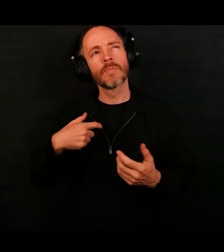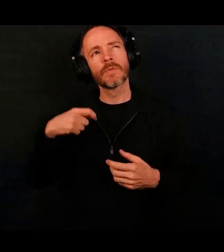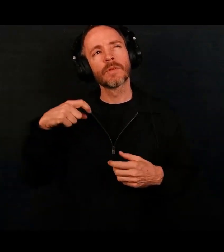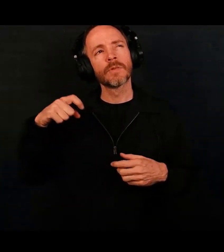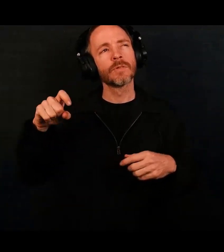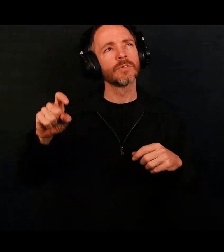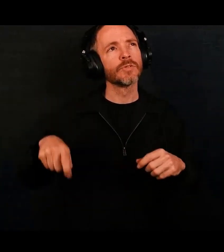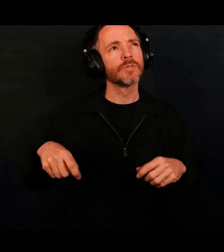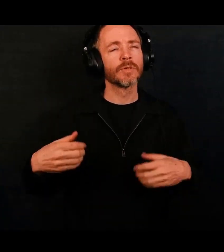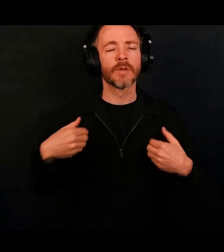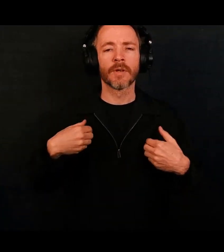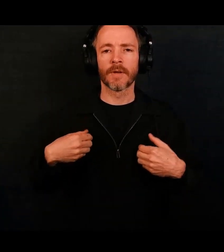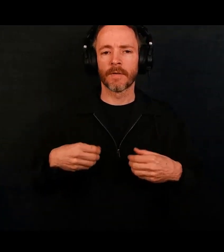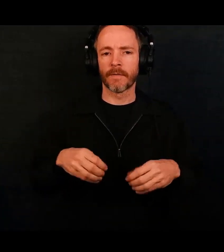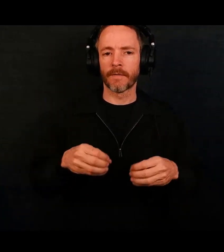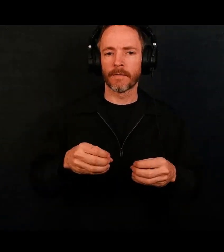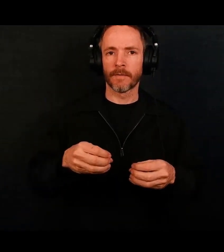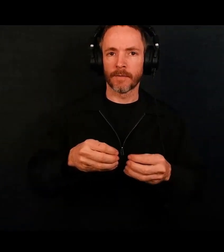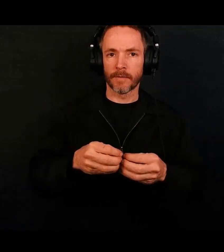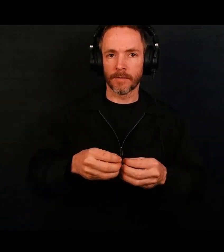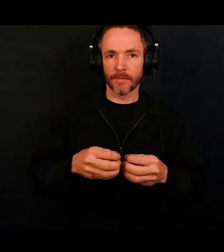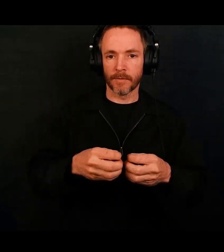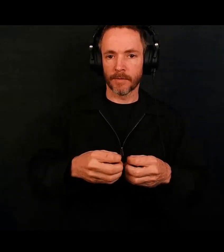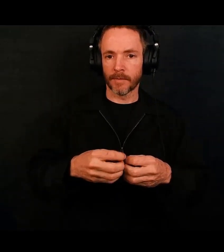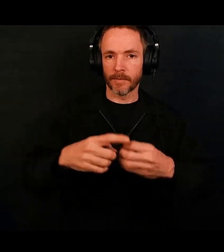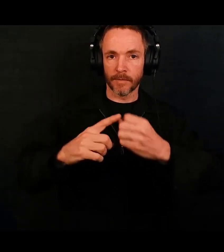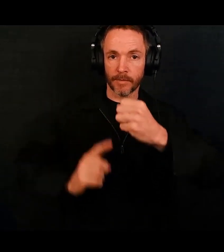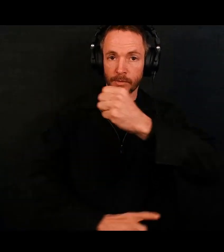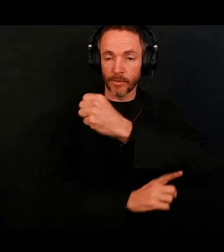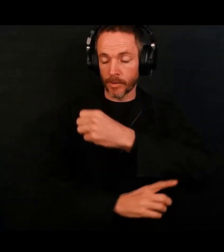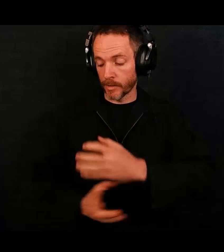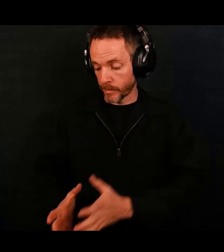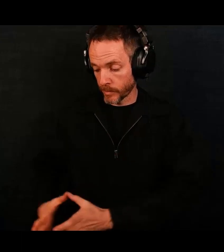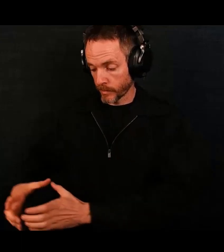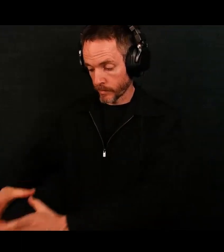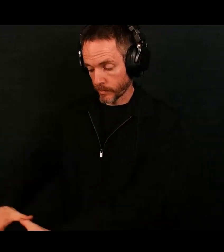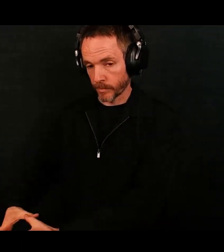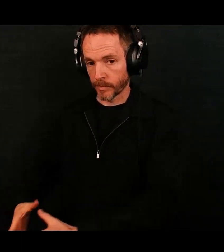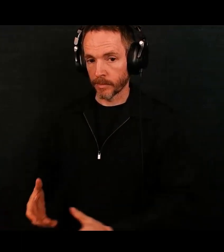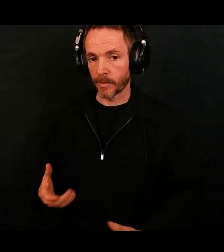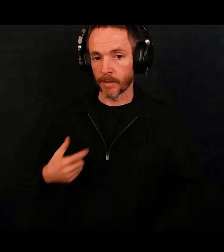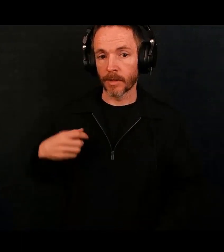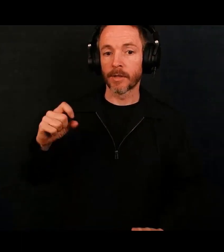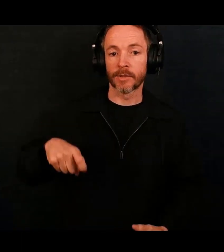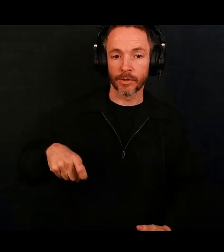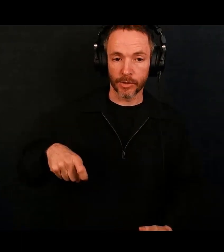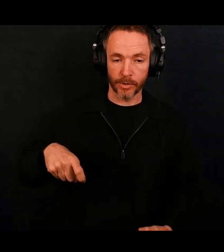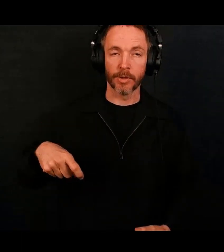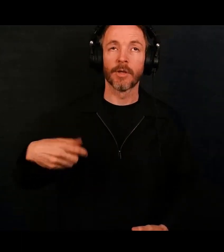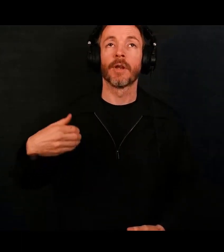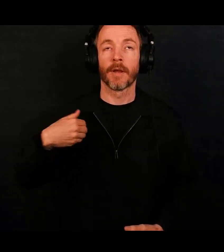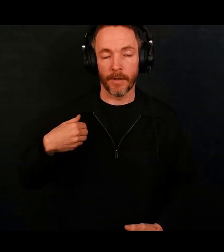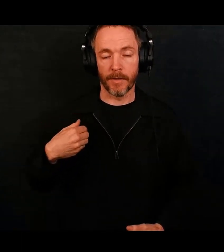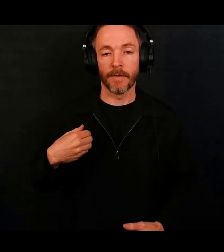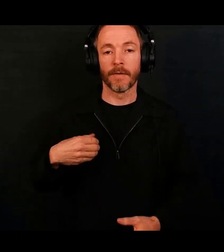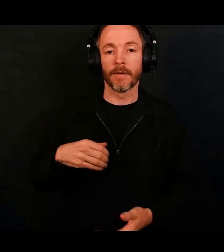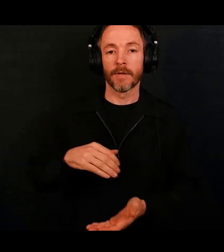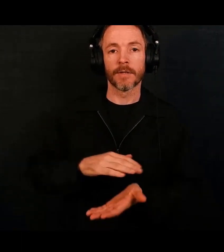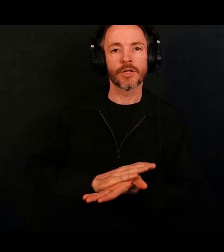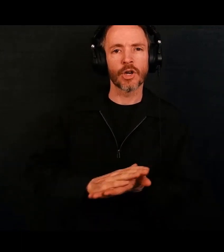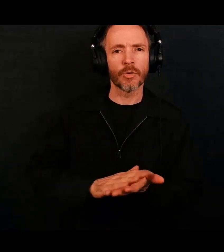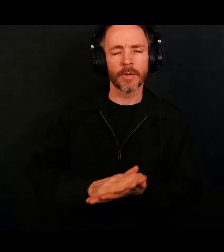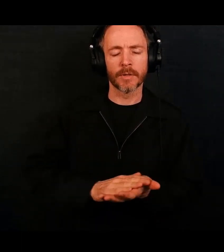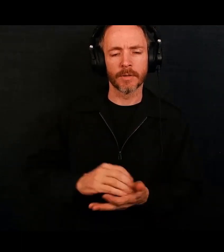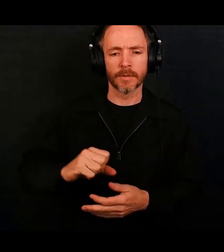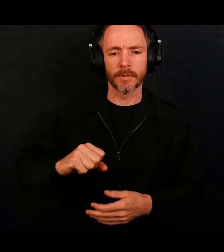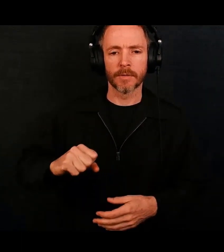dish that doesn't flop around. Soap dish on the wall. water dispenser, that's gonna be a